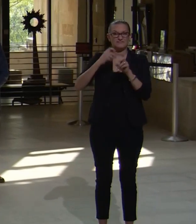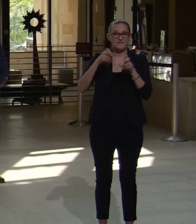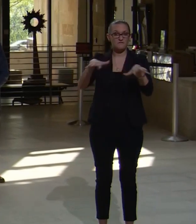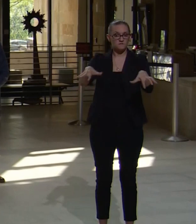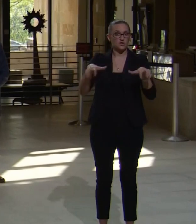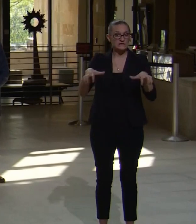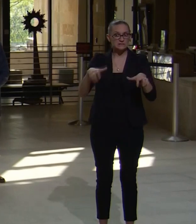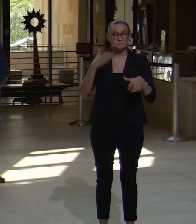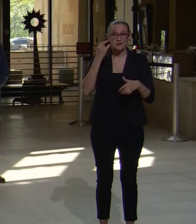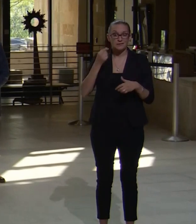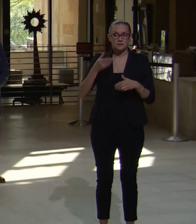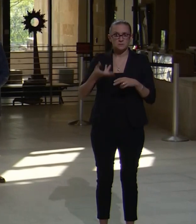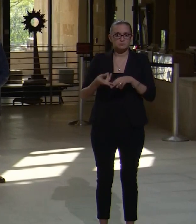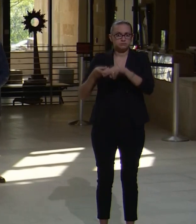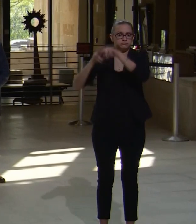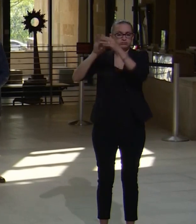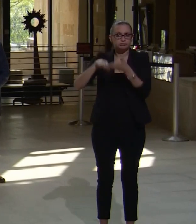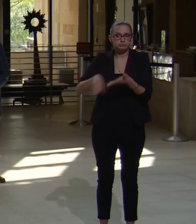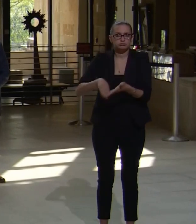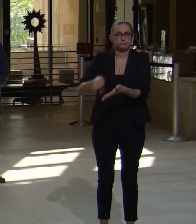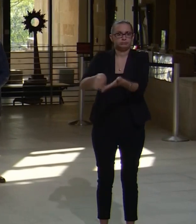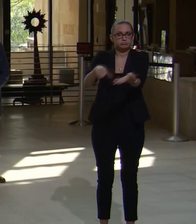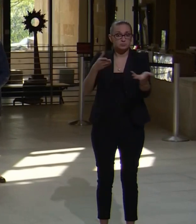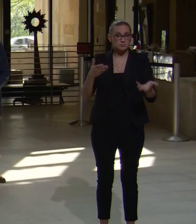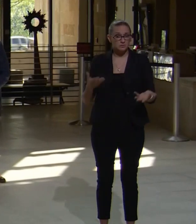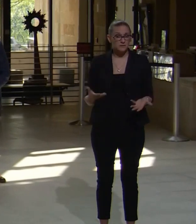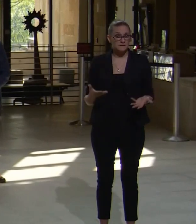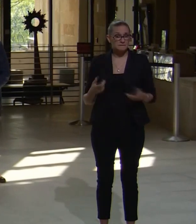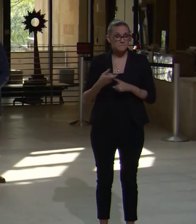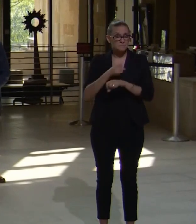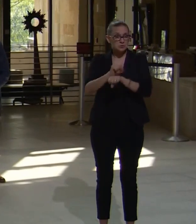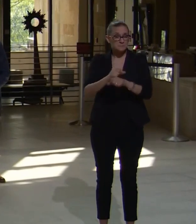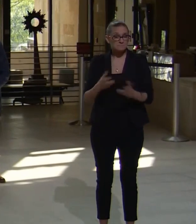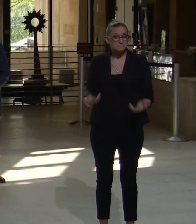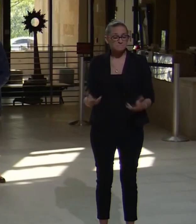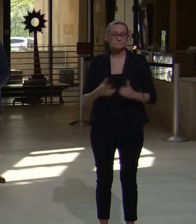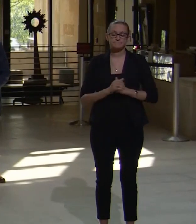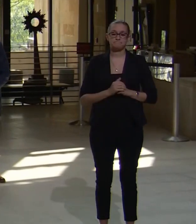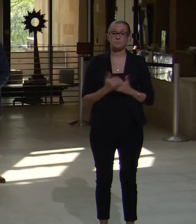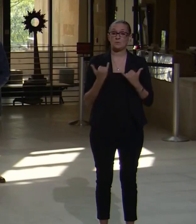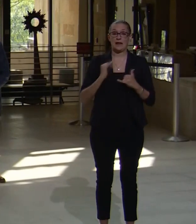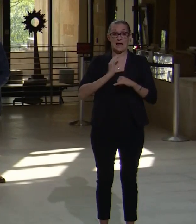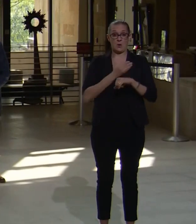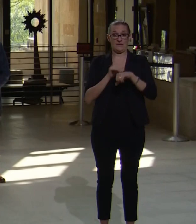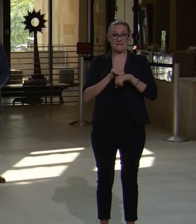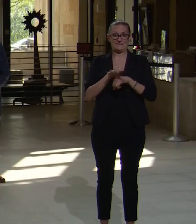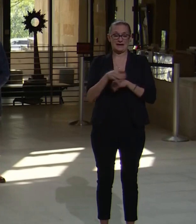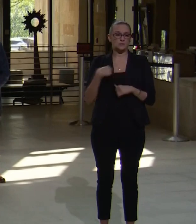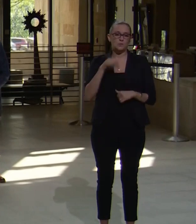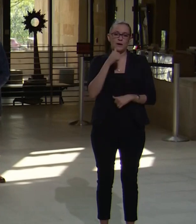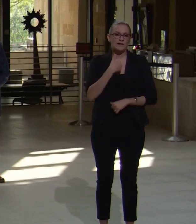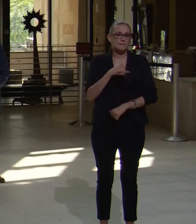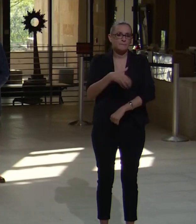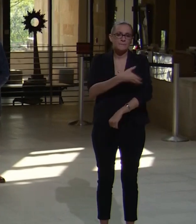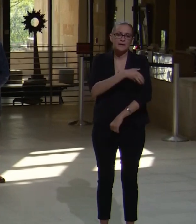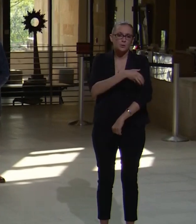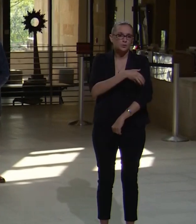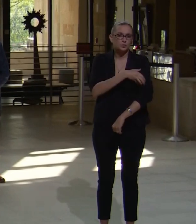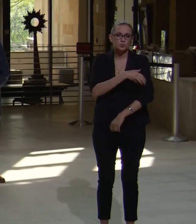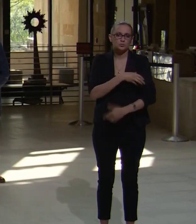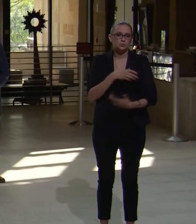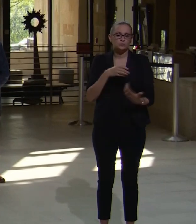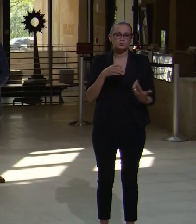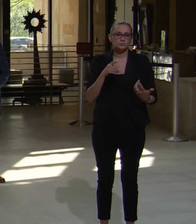the rise in layoffs and furloughs? So at this point, our advice is we don't have the power to be